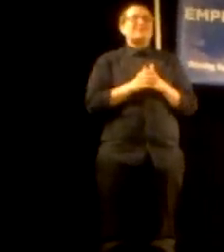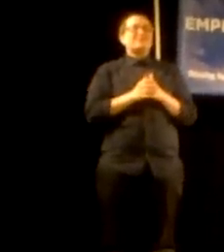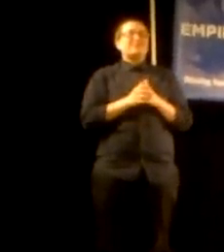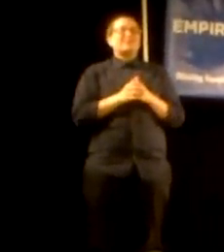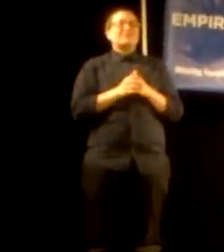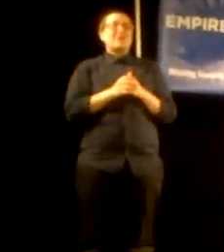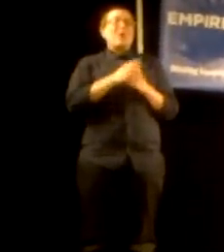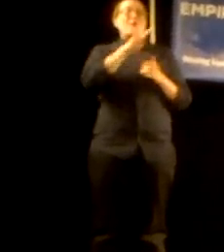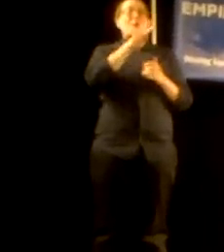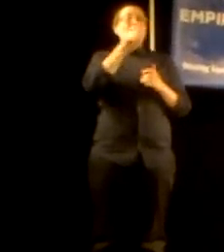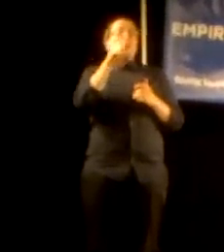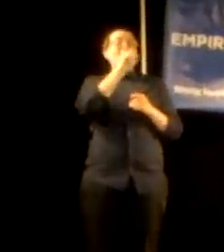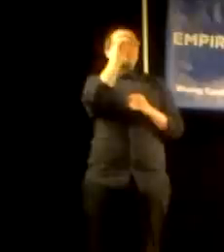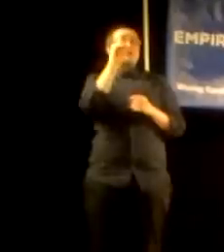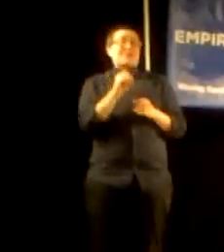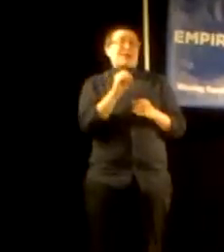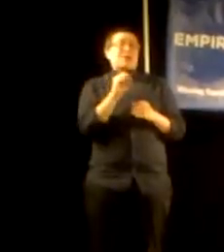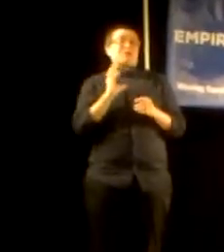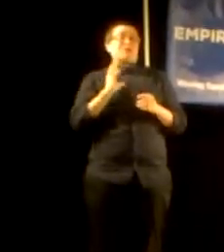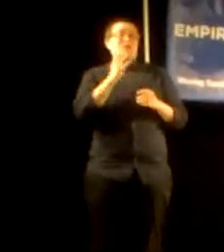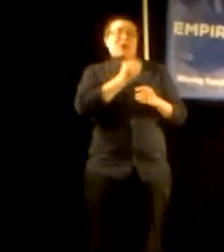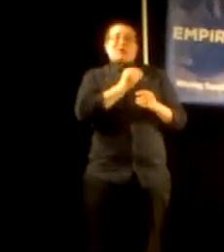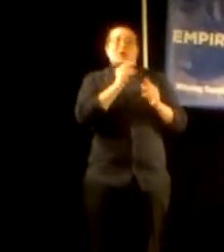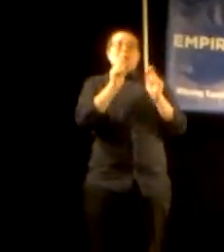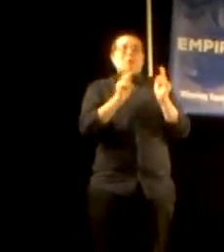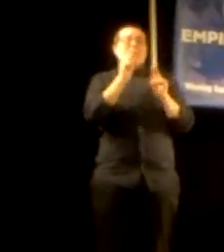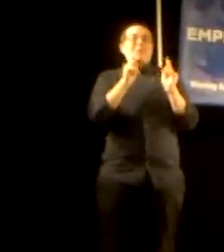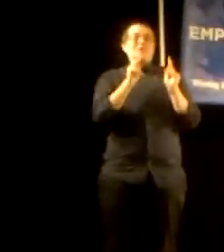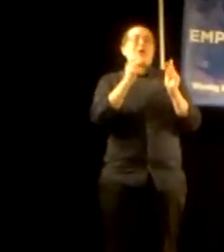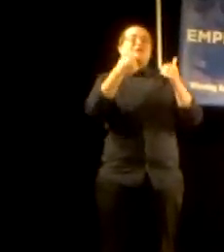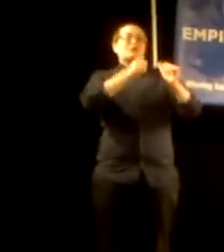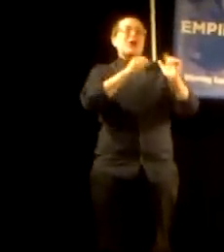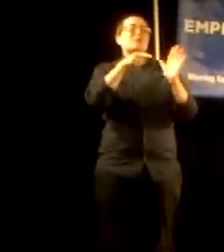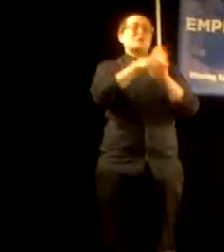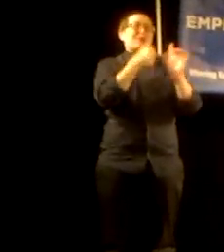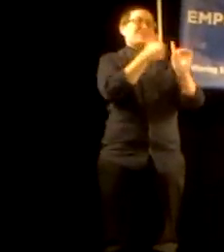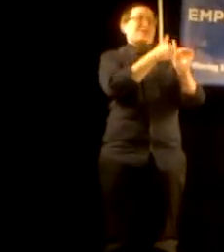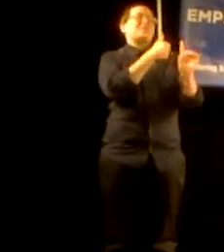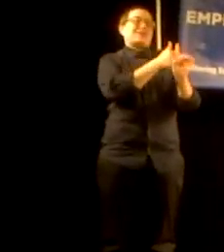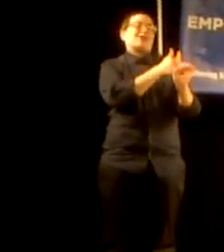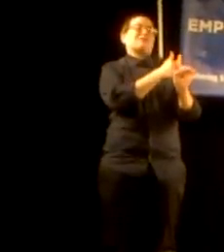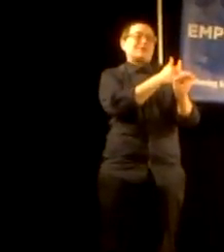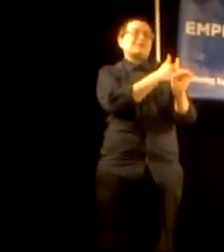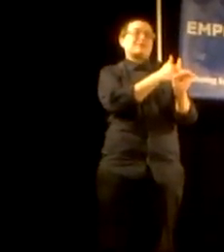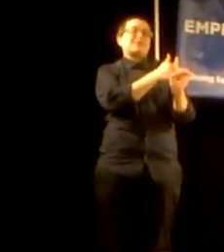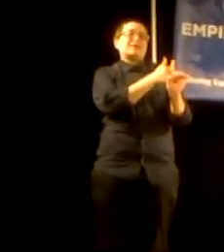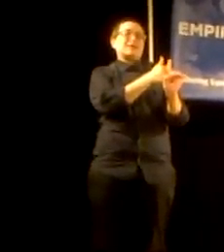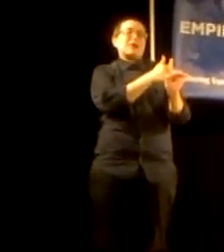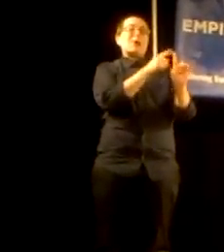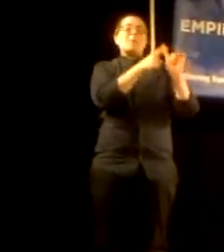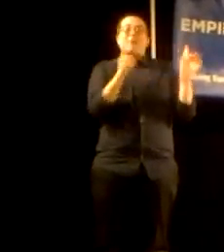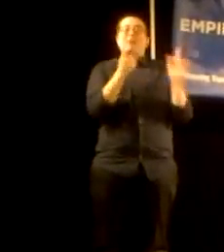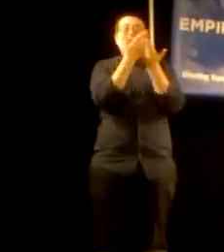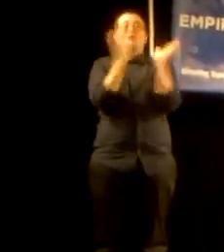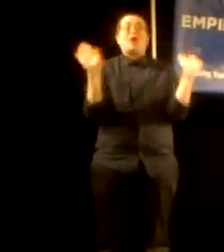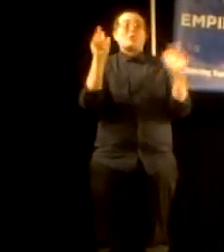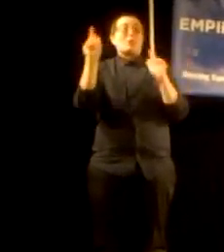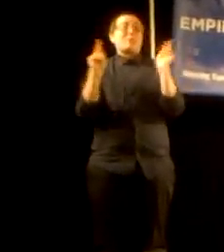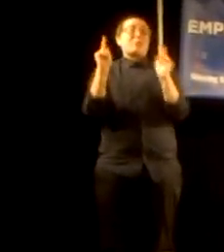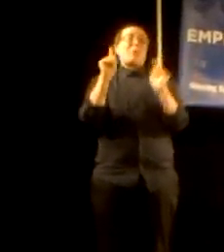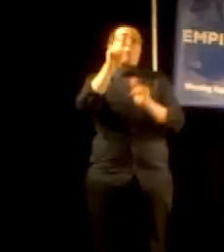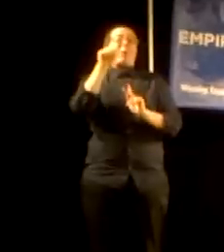staggering 41% of transgender respondents had attempted suicide compared to 1.5% of the general population.